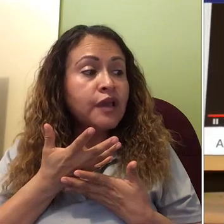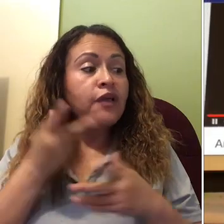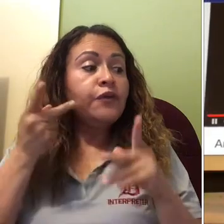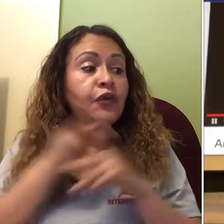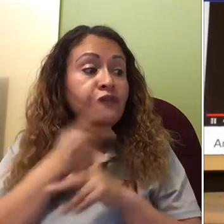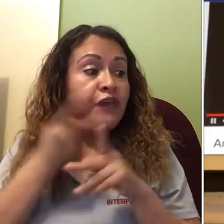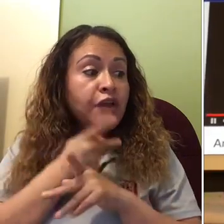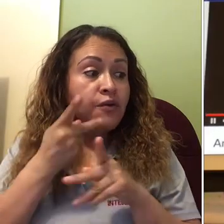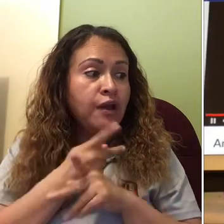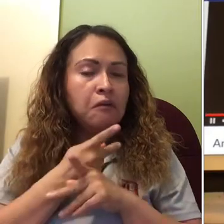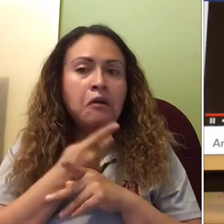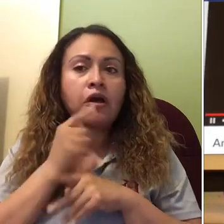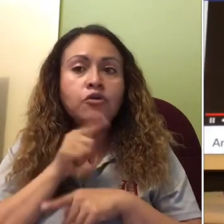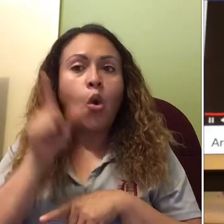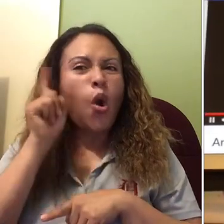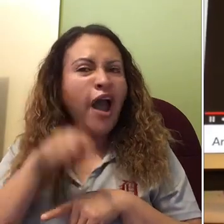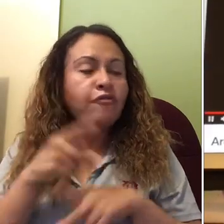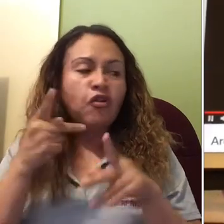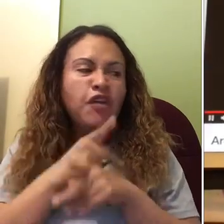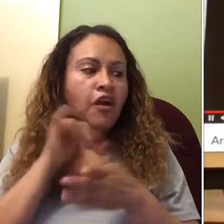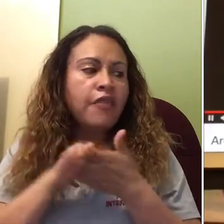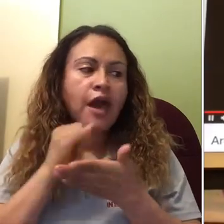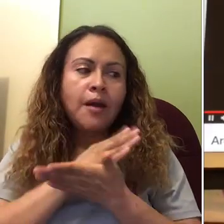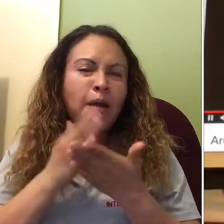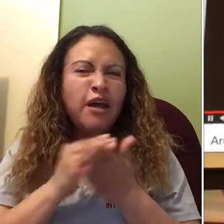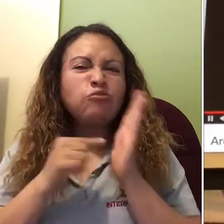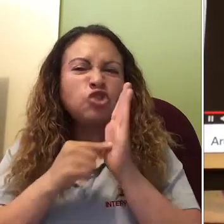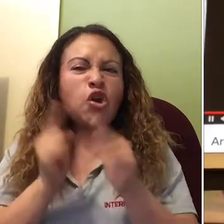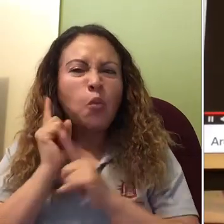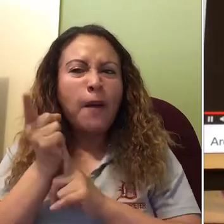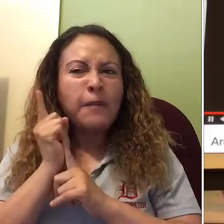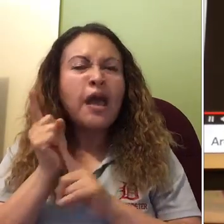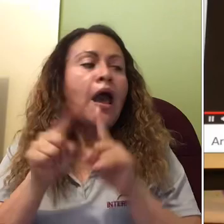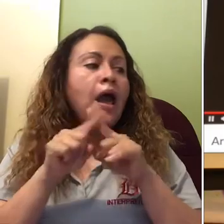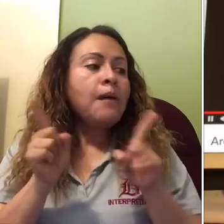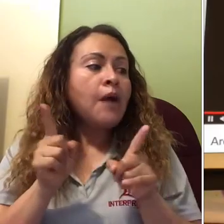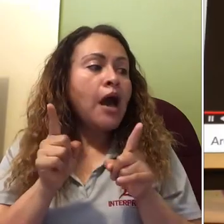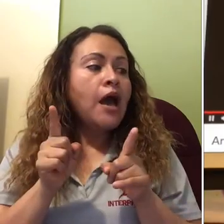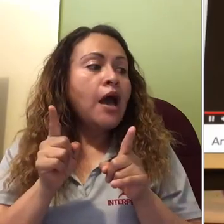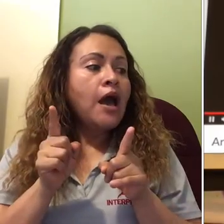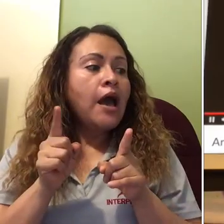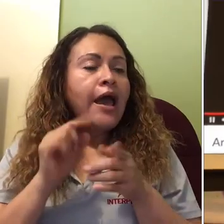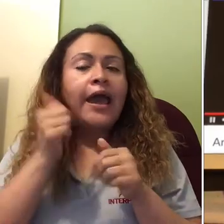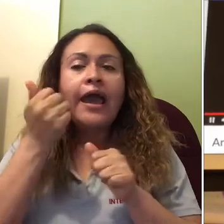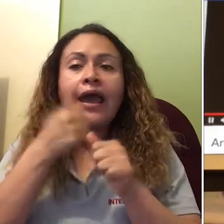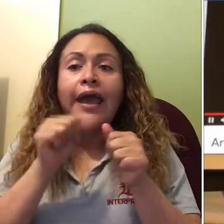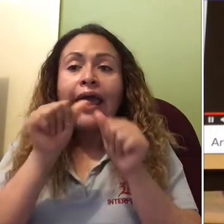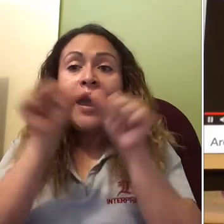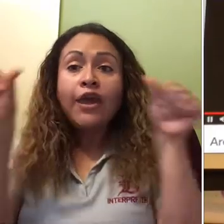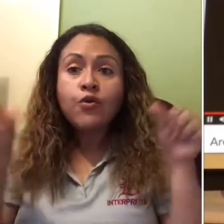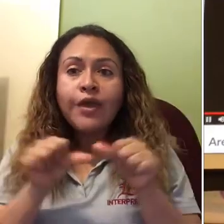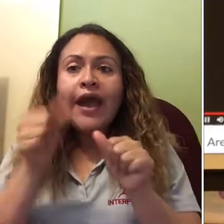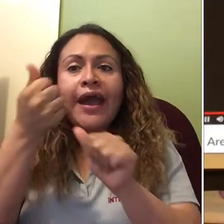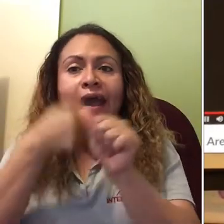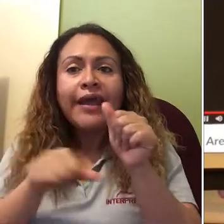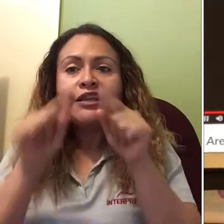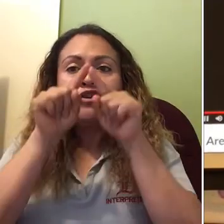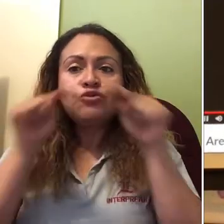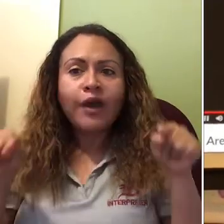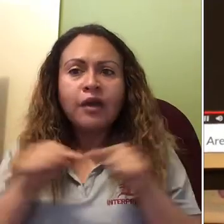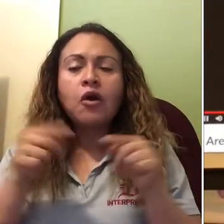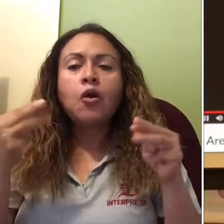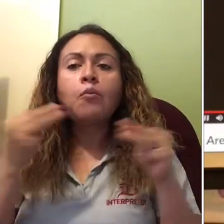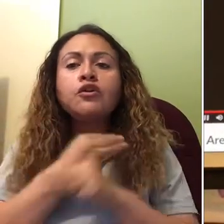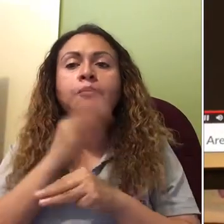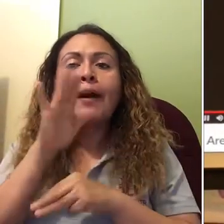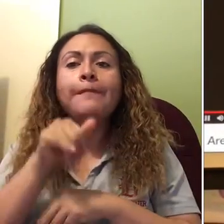figure out, actually we don't even have to figure this part out, I'll show you in a second, to figure out the area of any one of these triangles, and then we can just multiply by 6. So